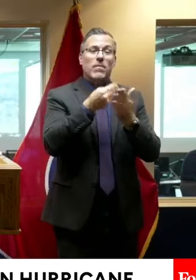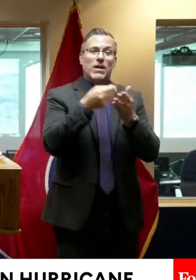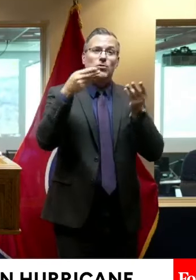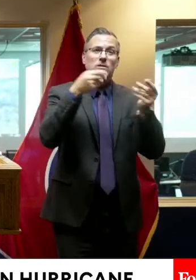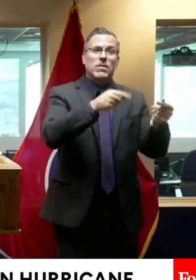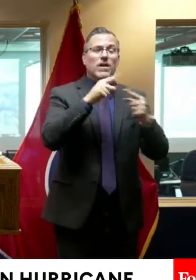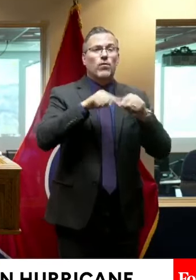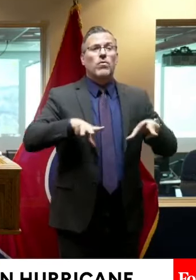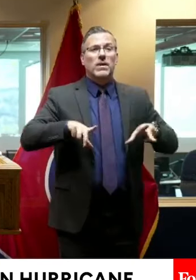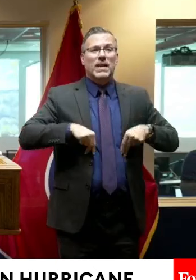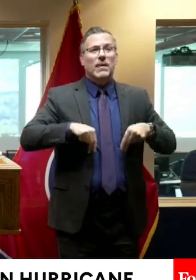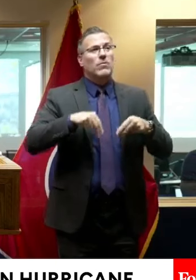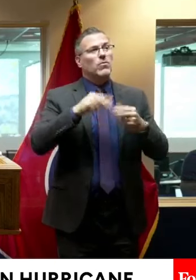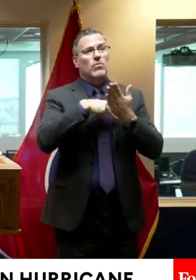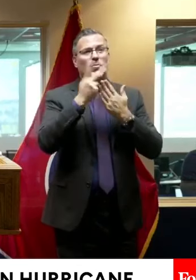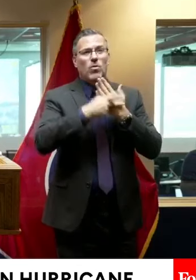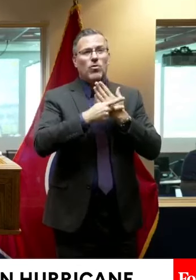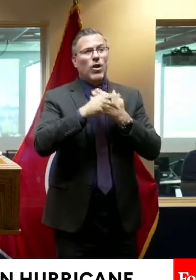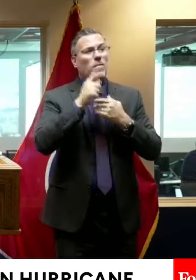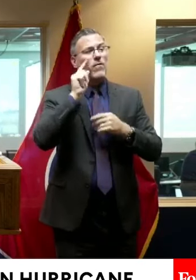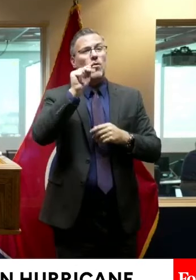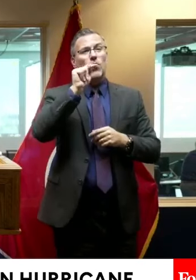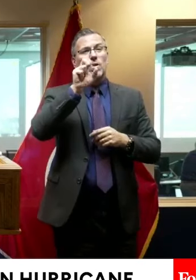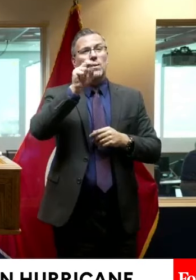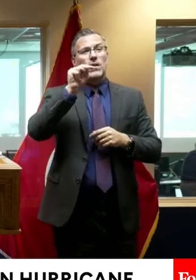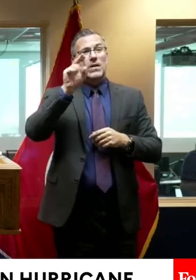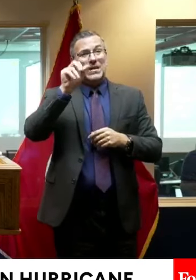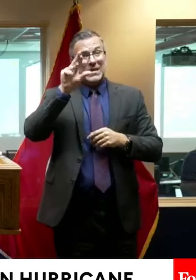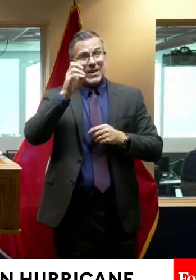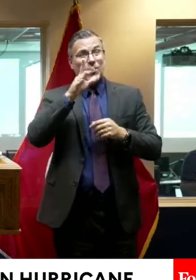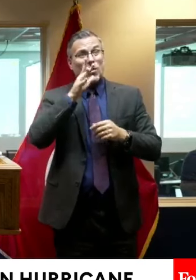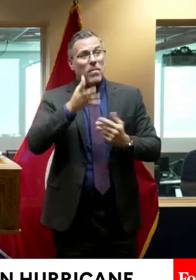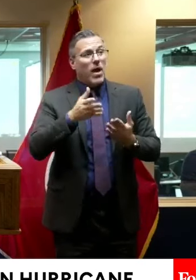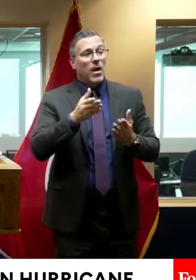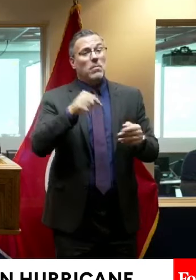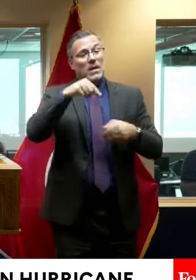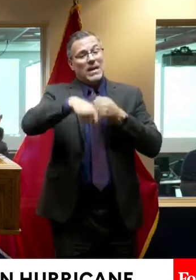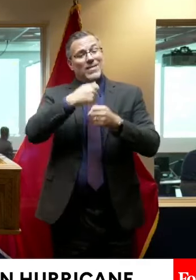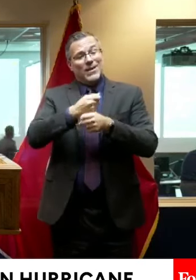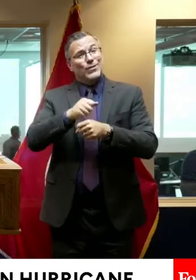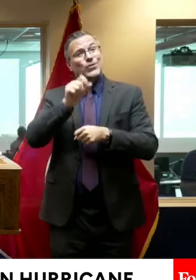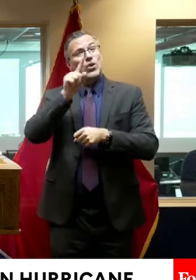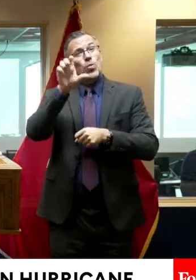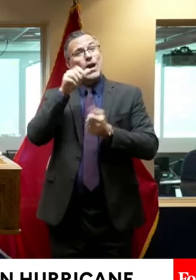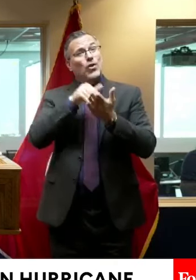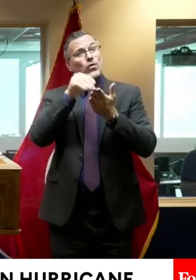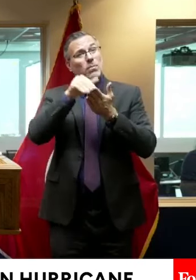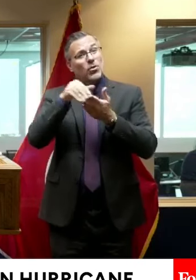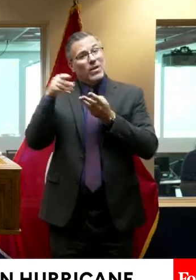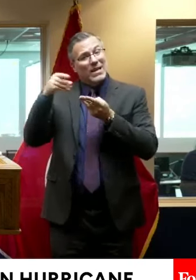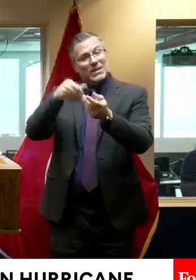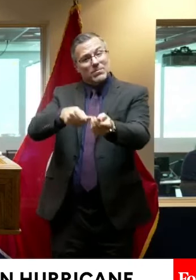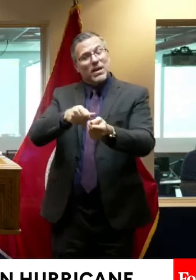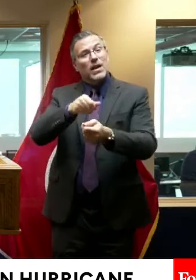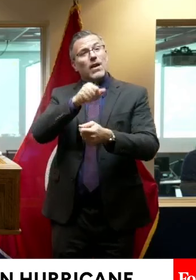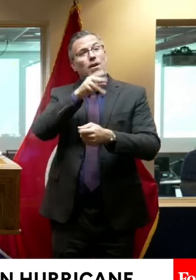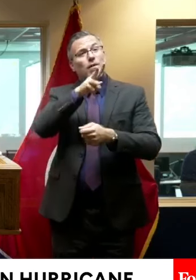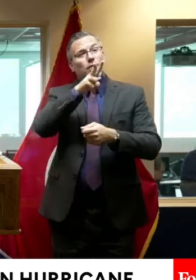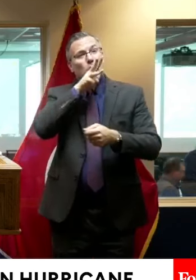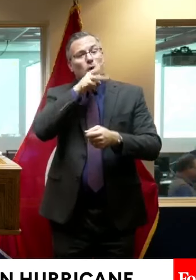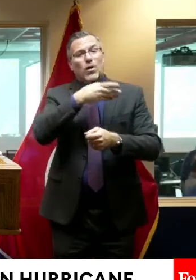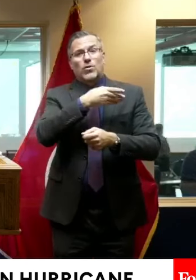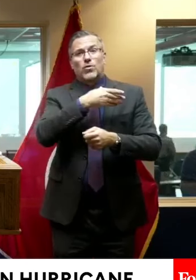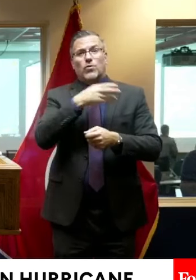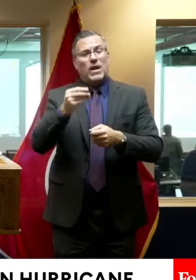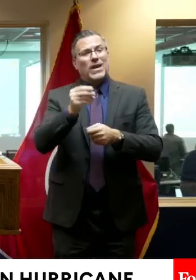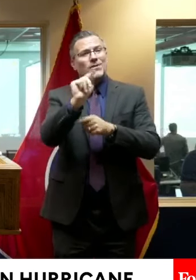program for TennCare moms. This year, $100 million of that's going to be spent on water and sewer for affected